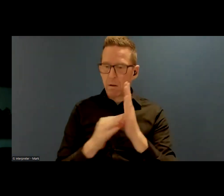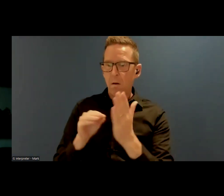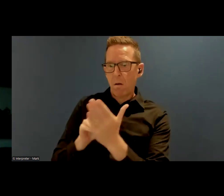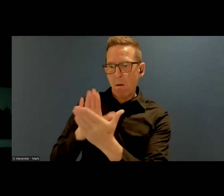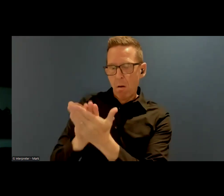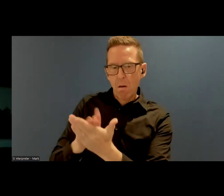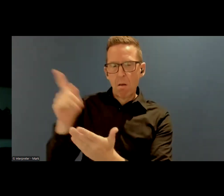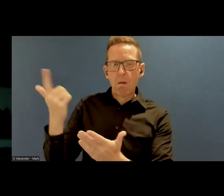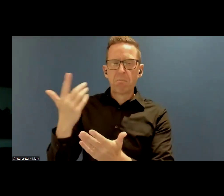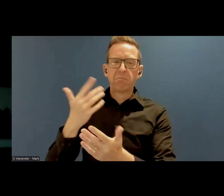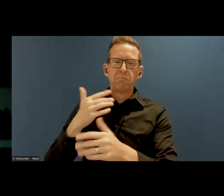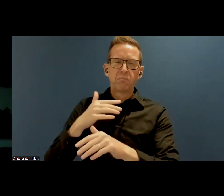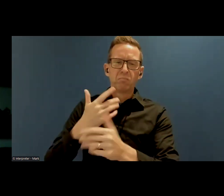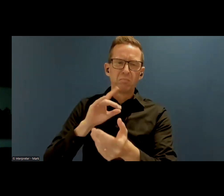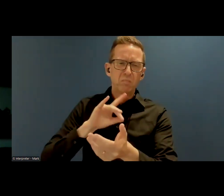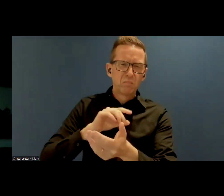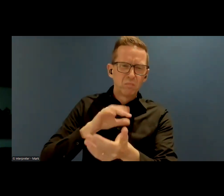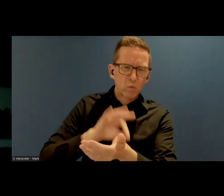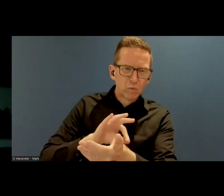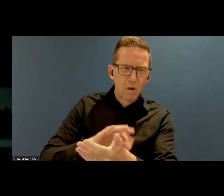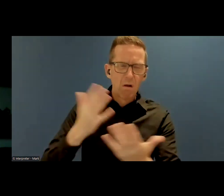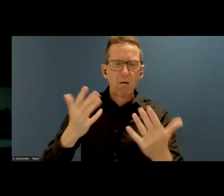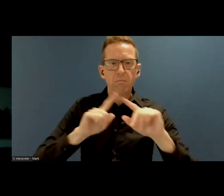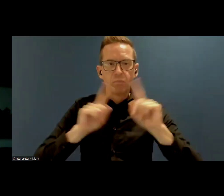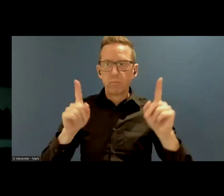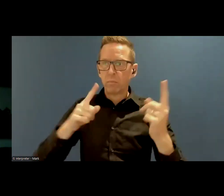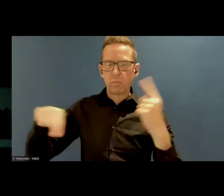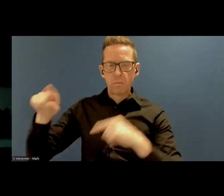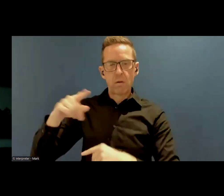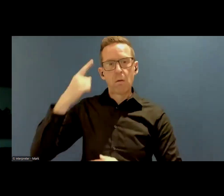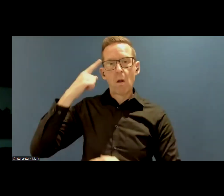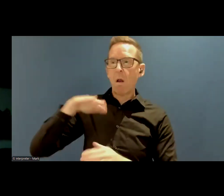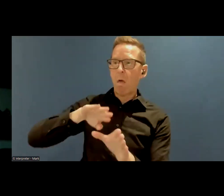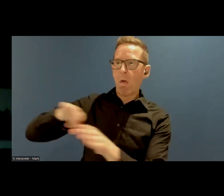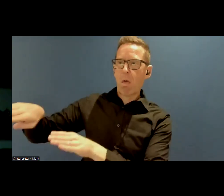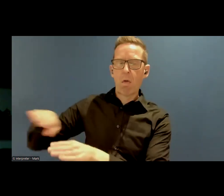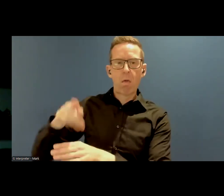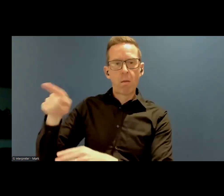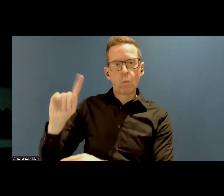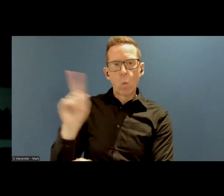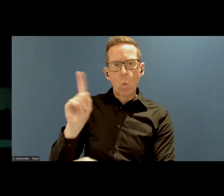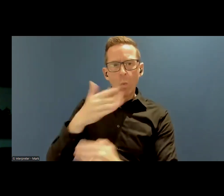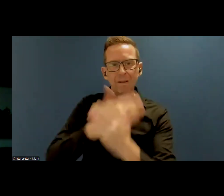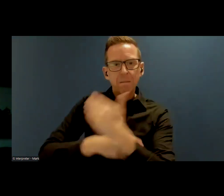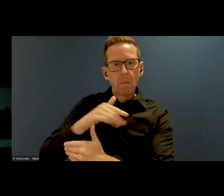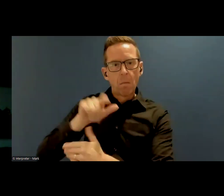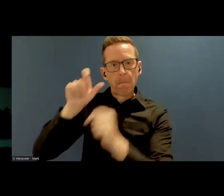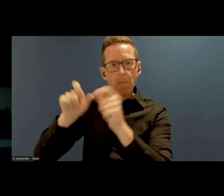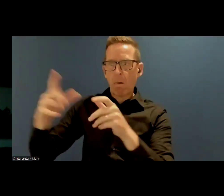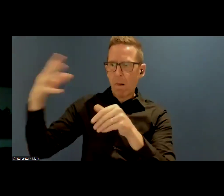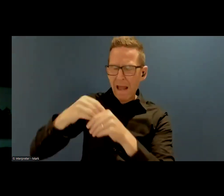of people and not on the disabilities again. So governmental institutions that